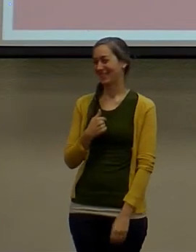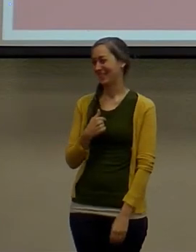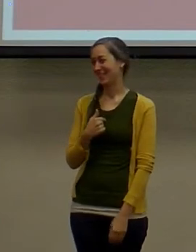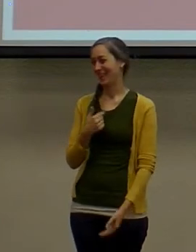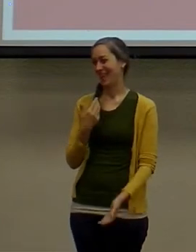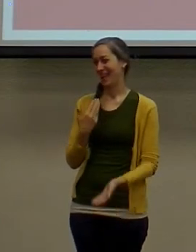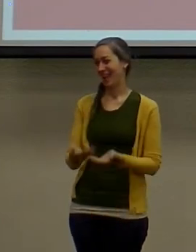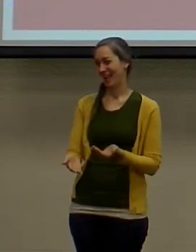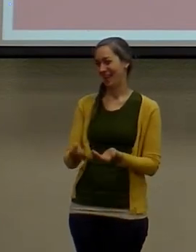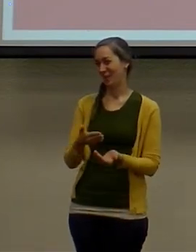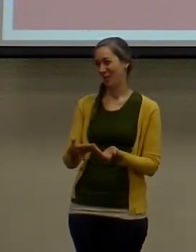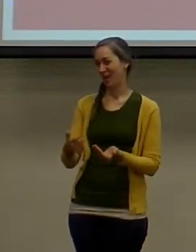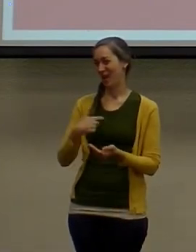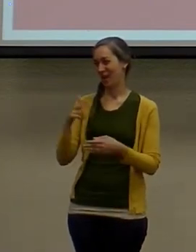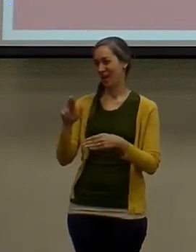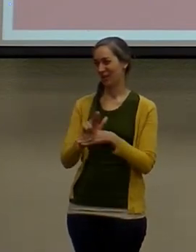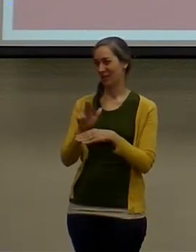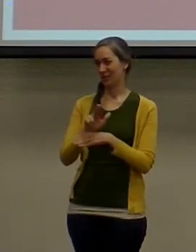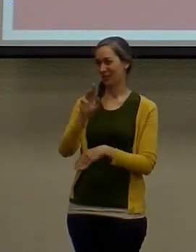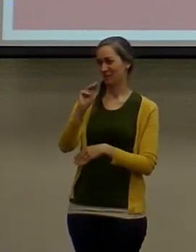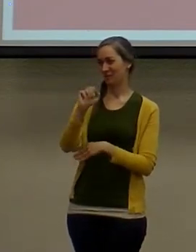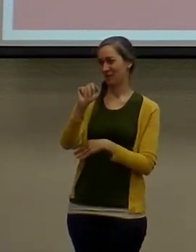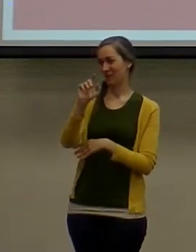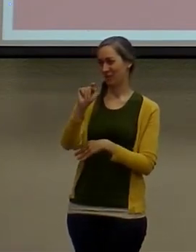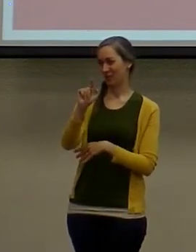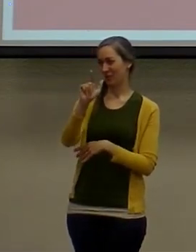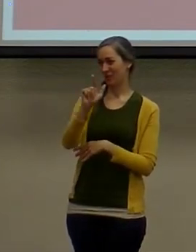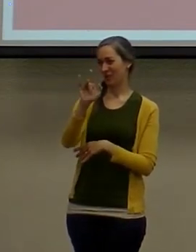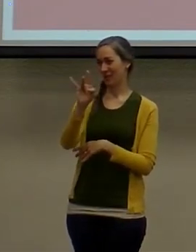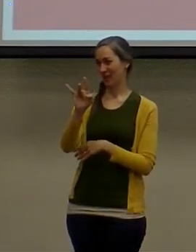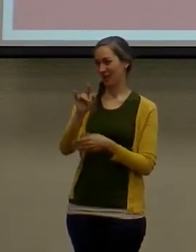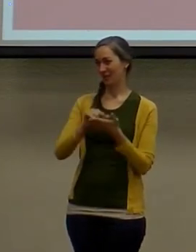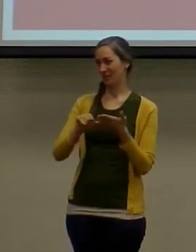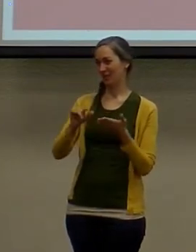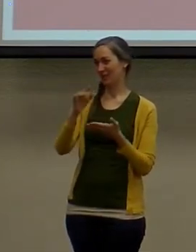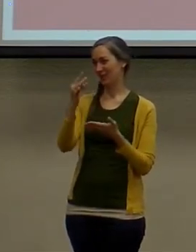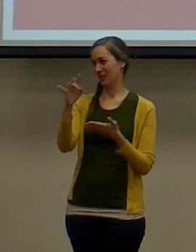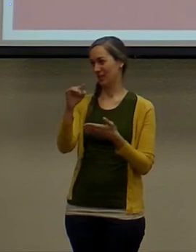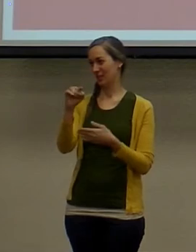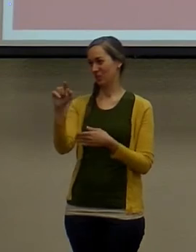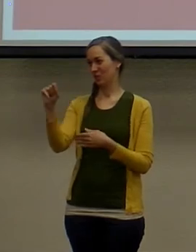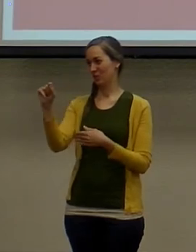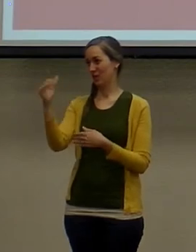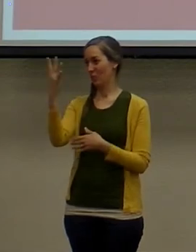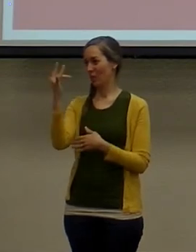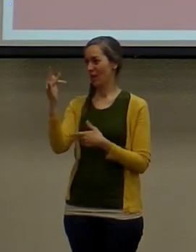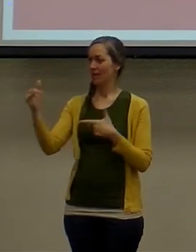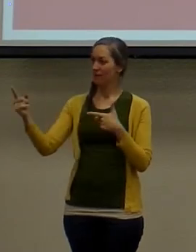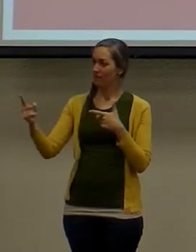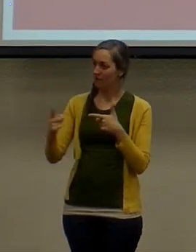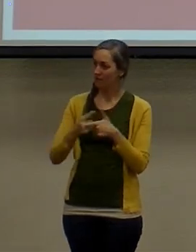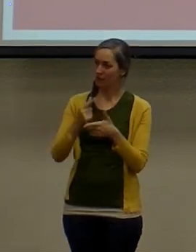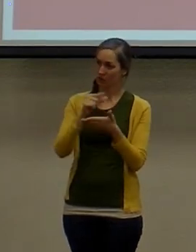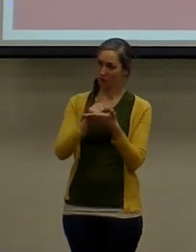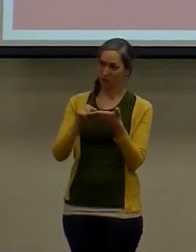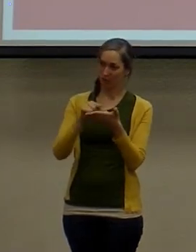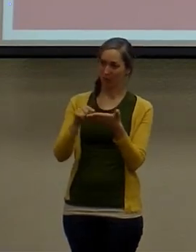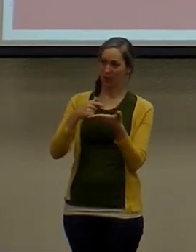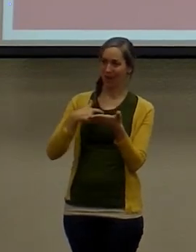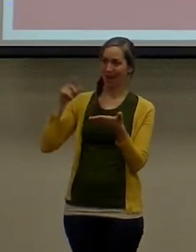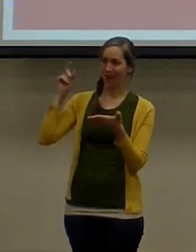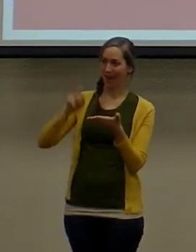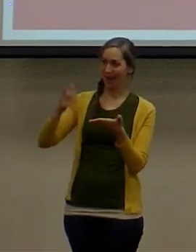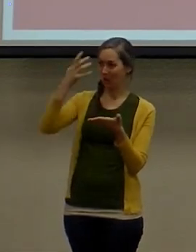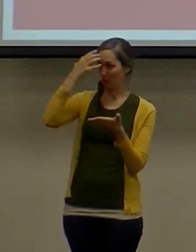Anyway, I use Matthew 28:18-20 because it was the first scripture I had to memorize